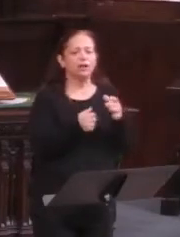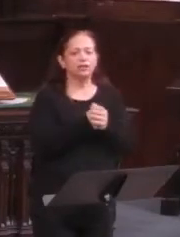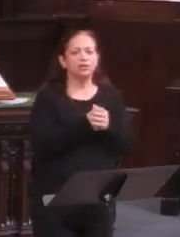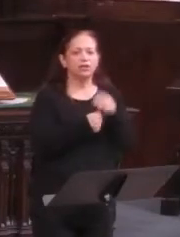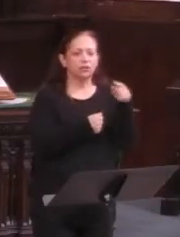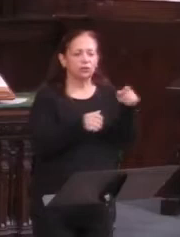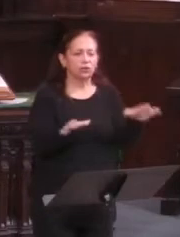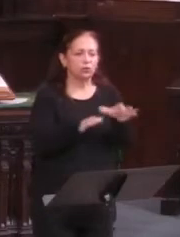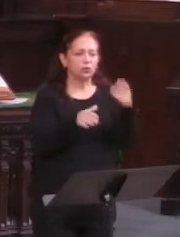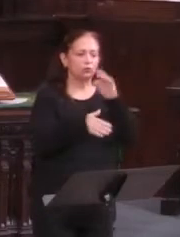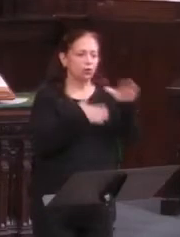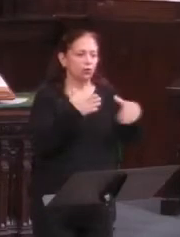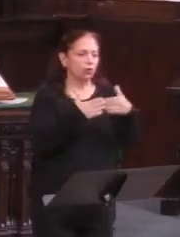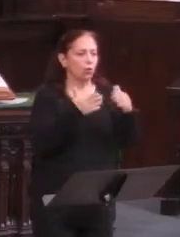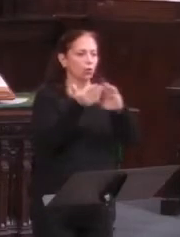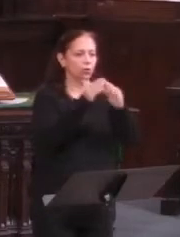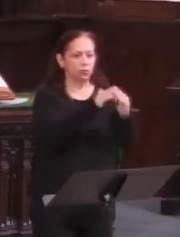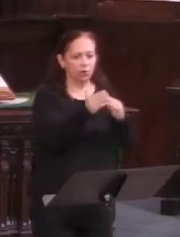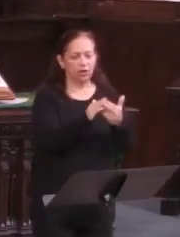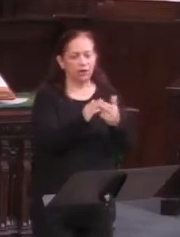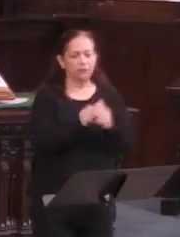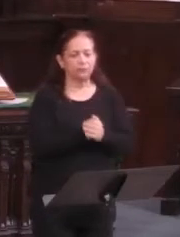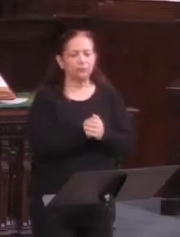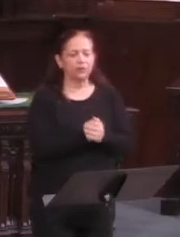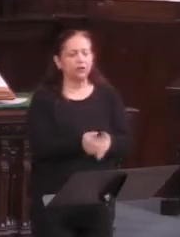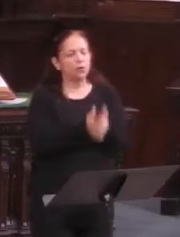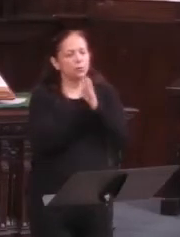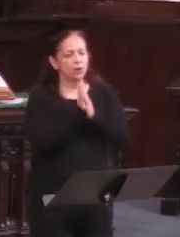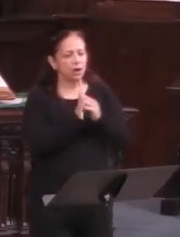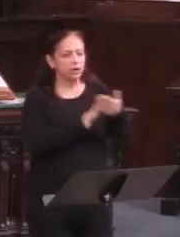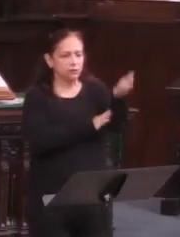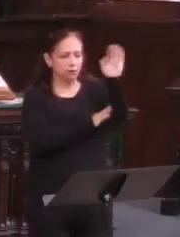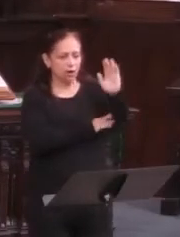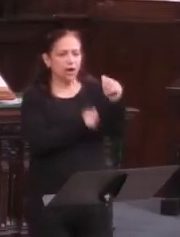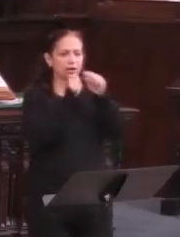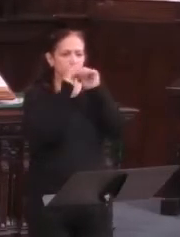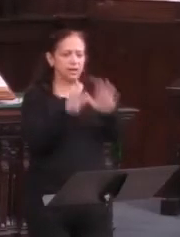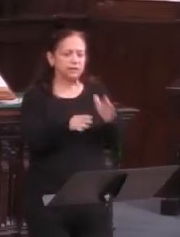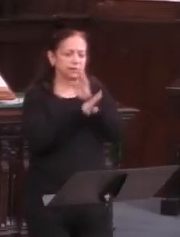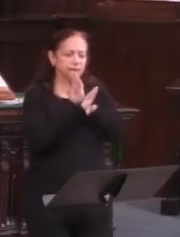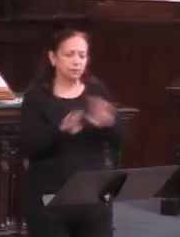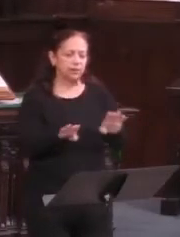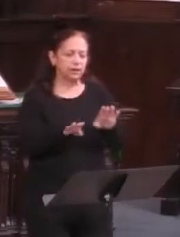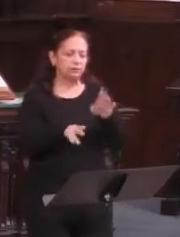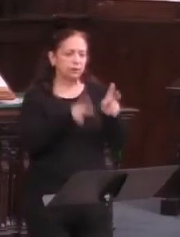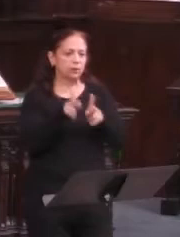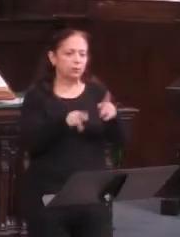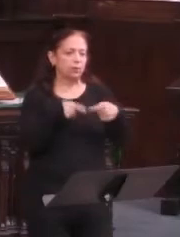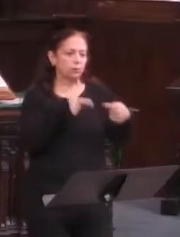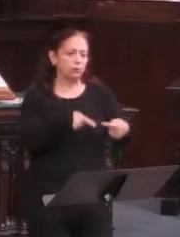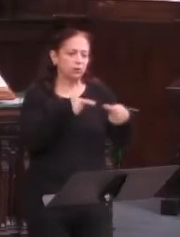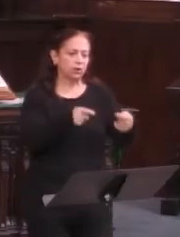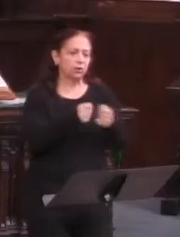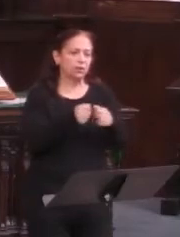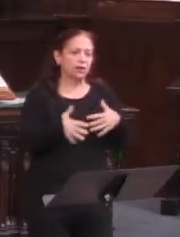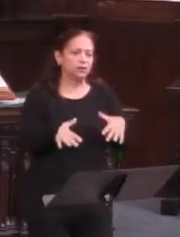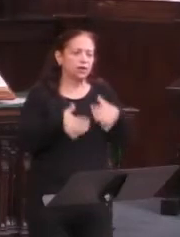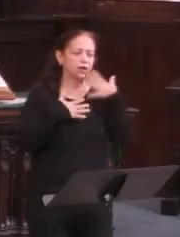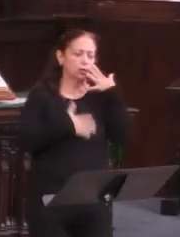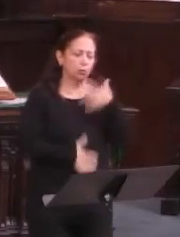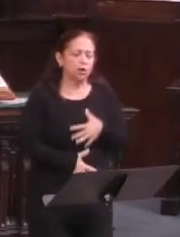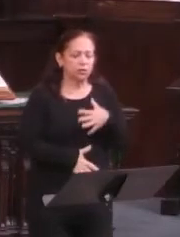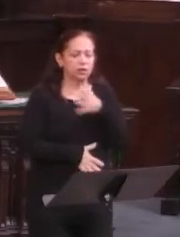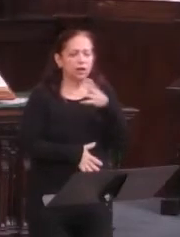broadly. We ask for God's blessing and peace upon those who are struggling with anxiety,